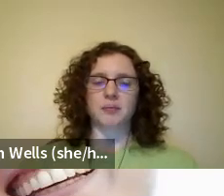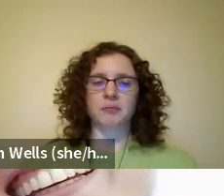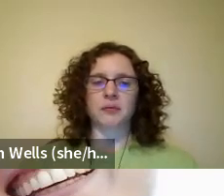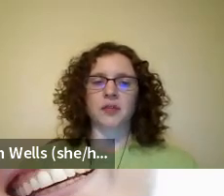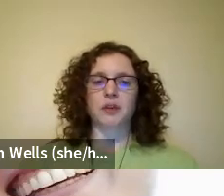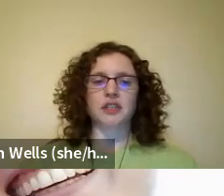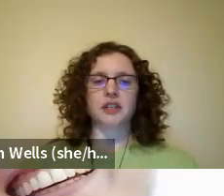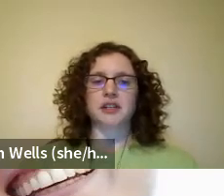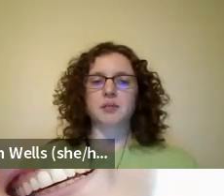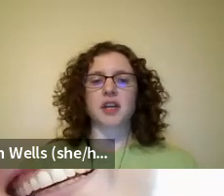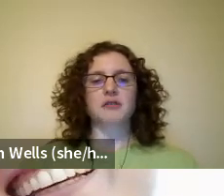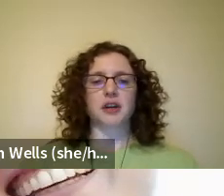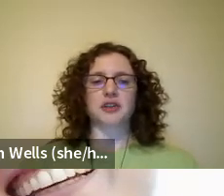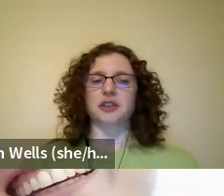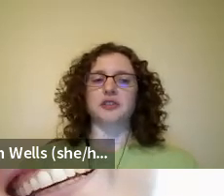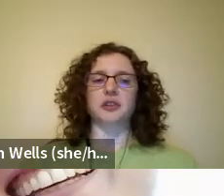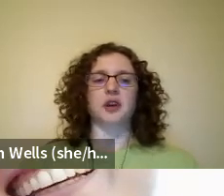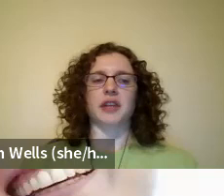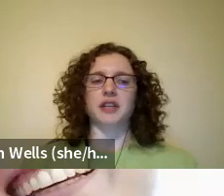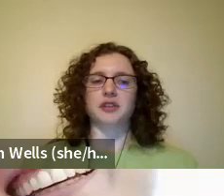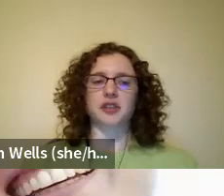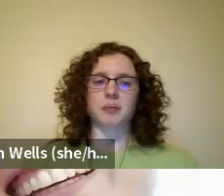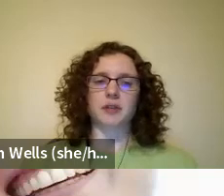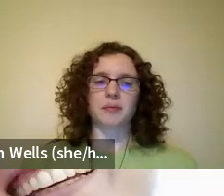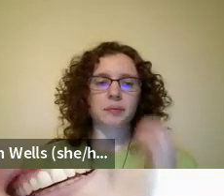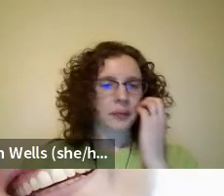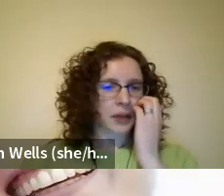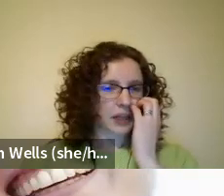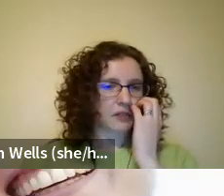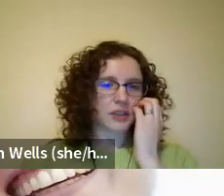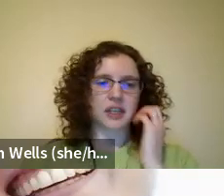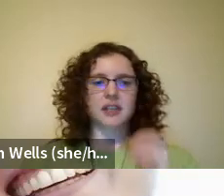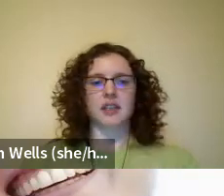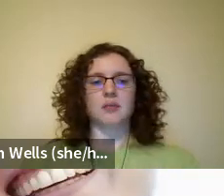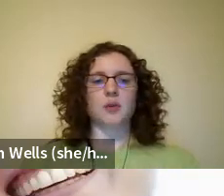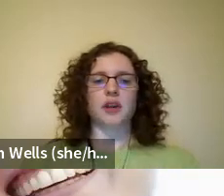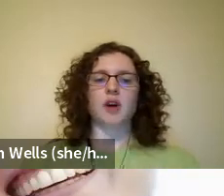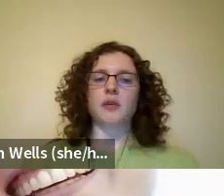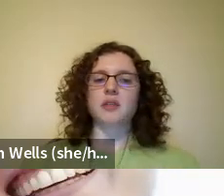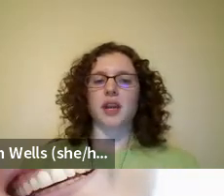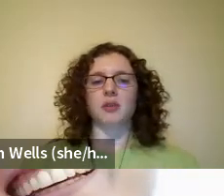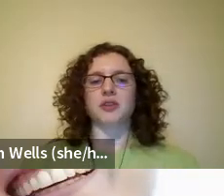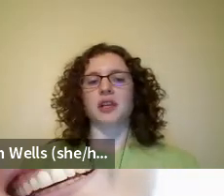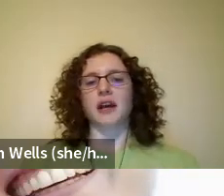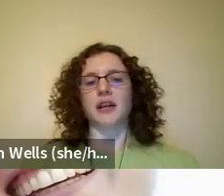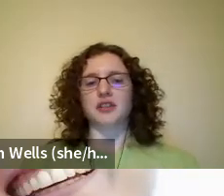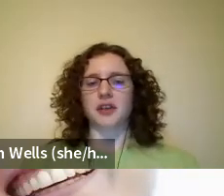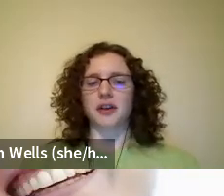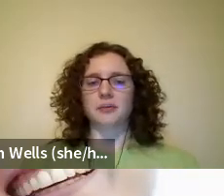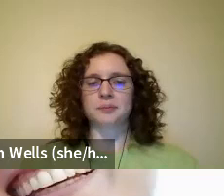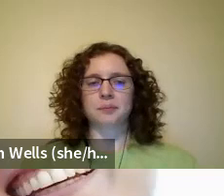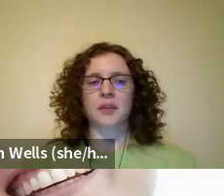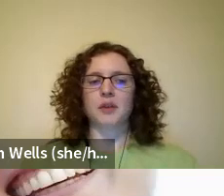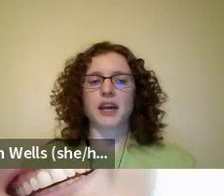anxiety. We took turns being the functional adult in our relationship. Life wasn't easy, but we have always been able to rely on each